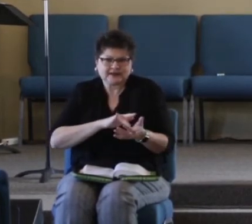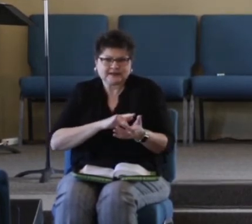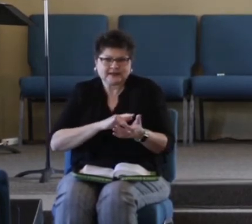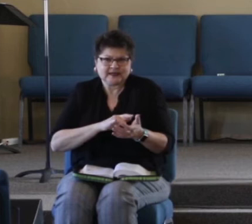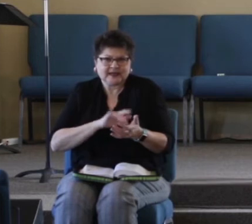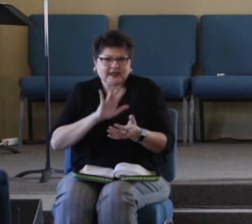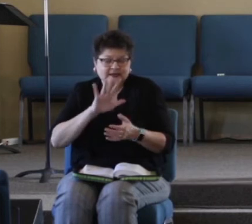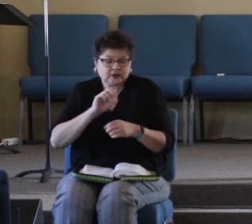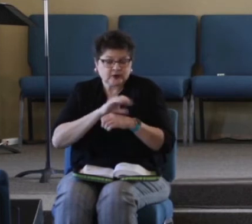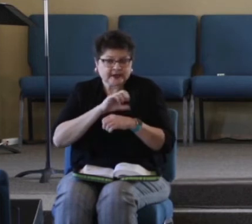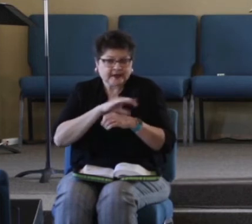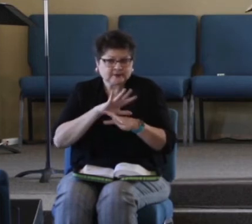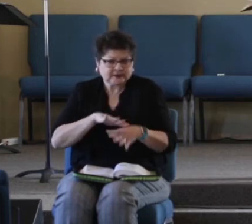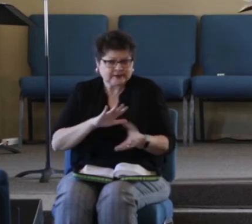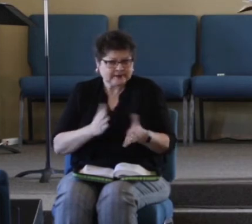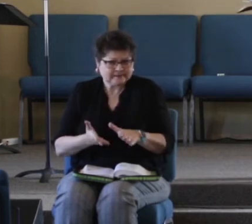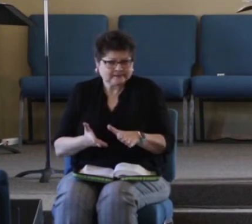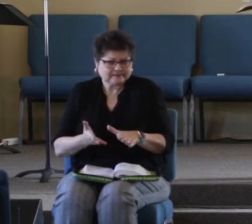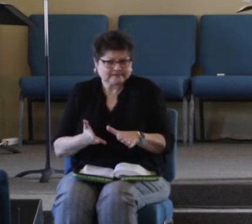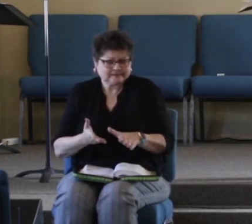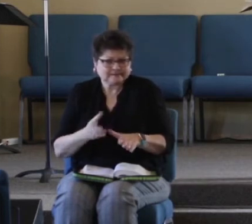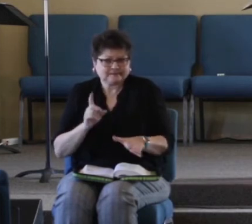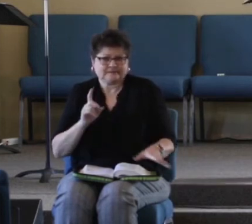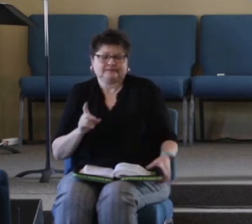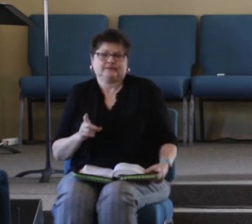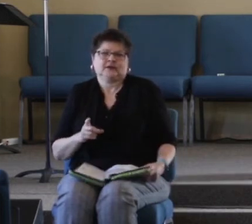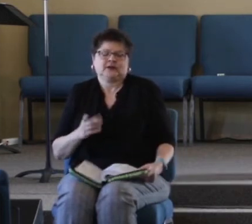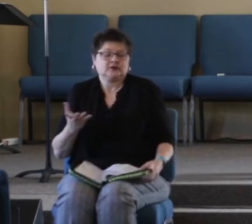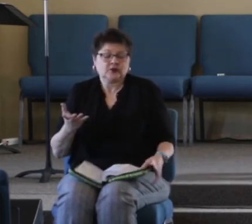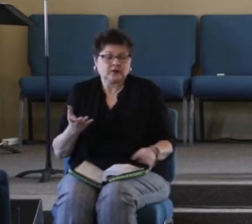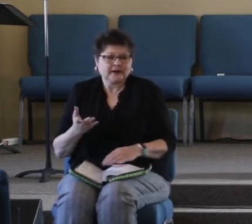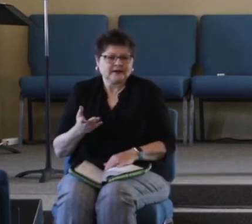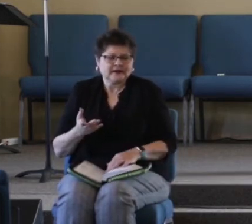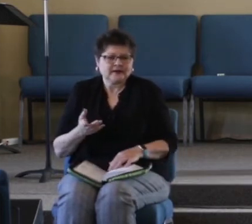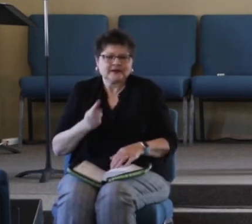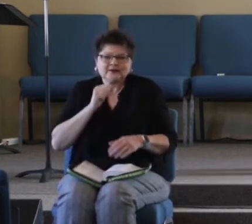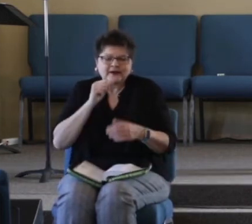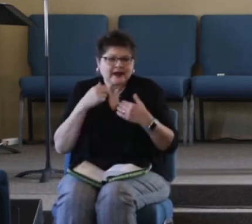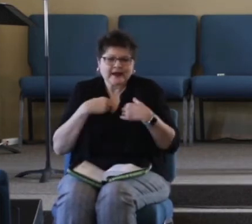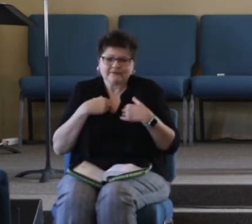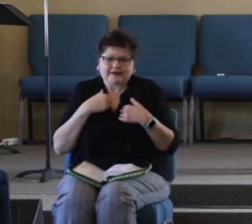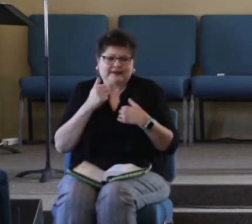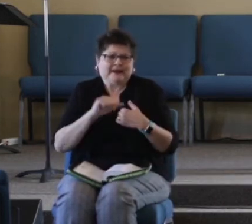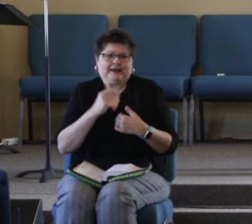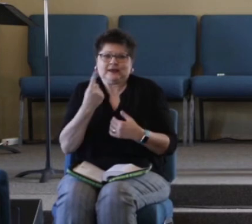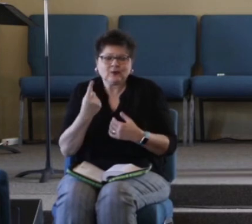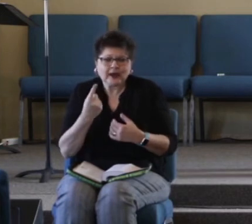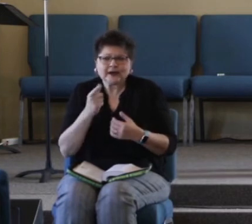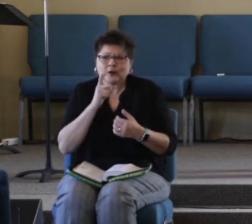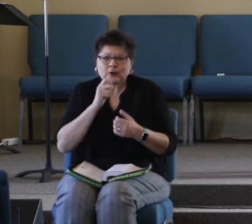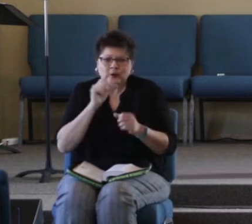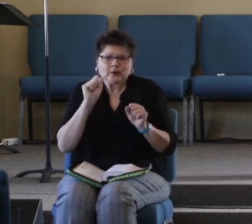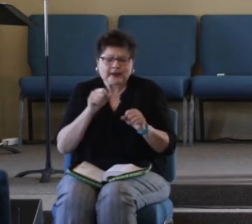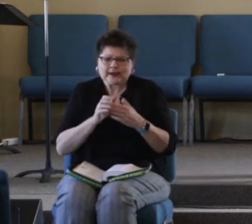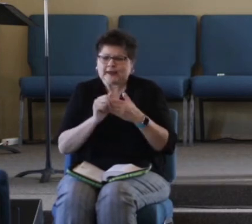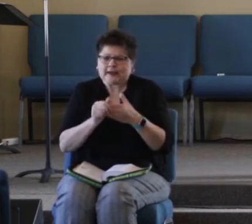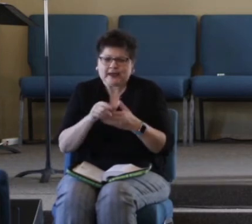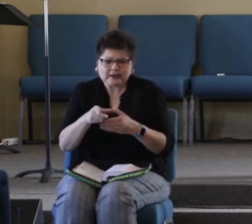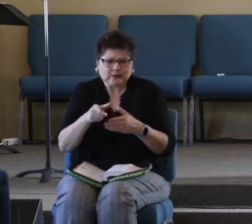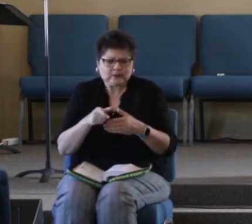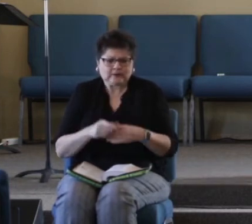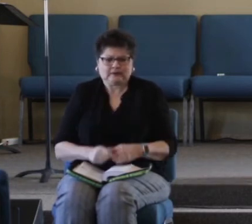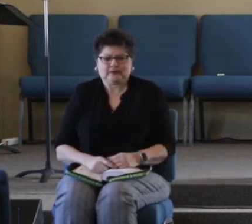your counselor perished?" In other words, do you not have anyone who can guide you, who can lead